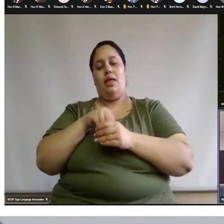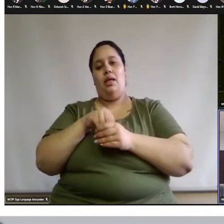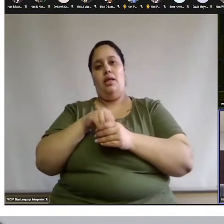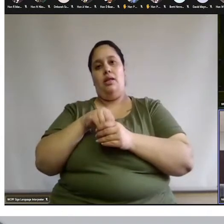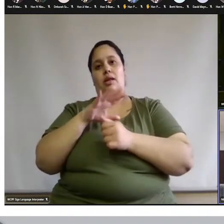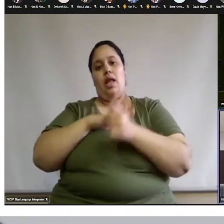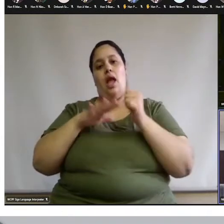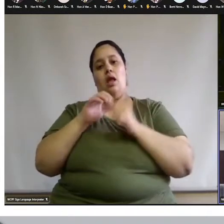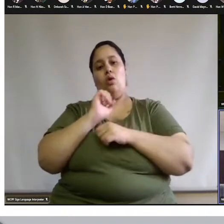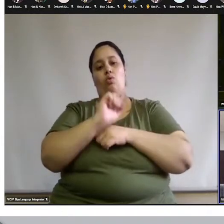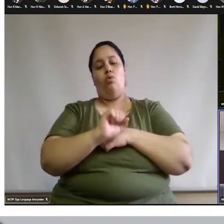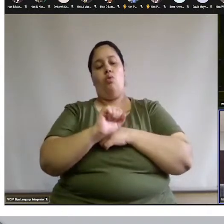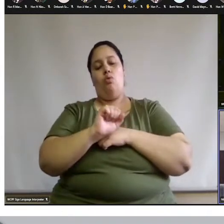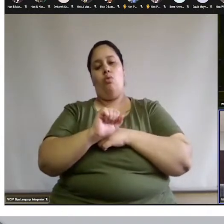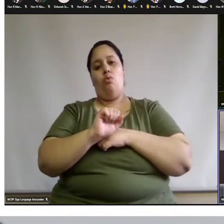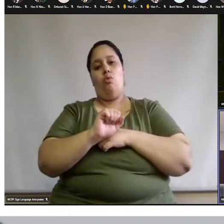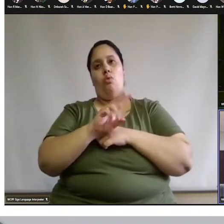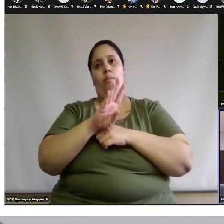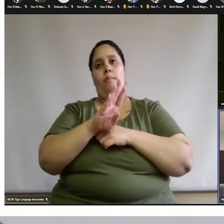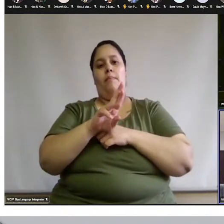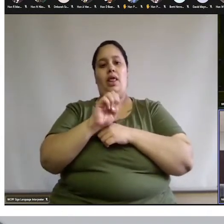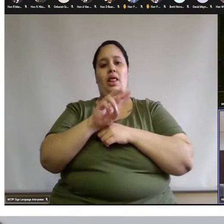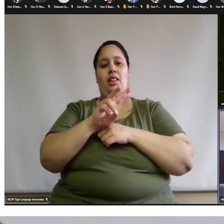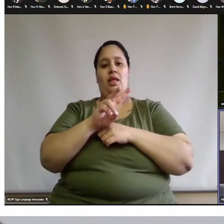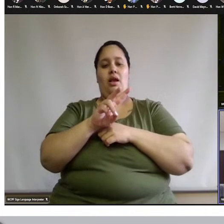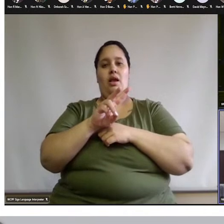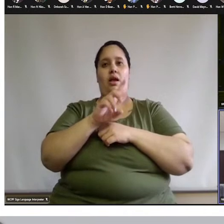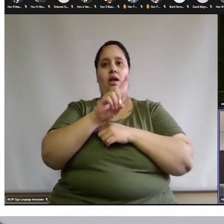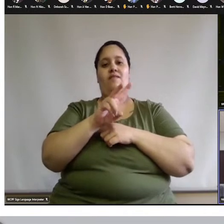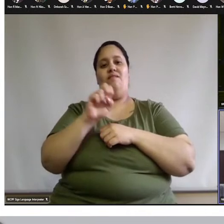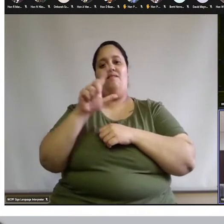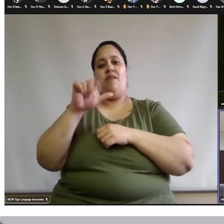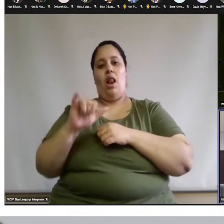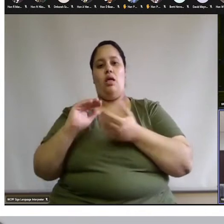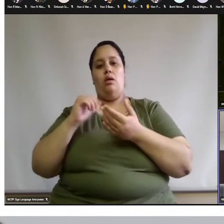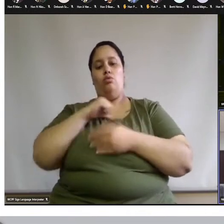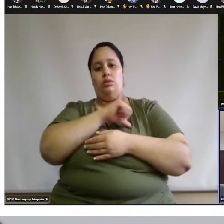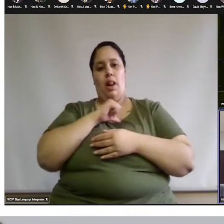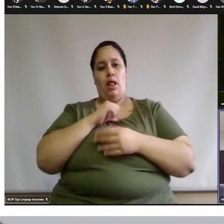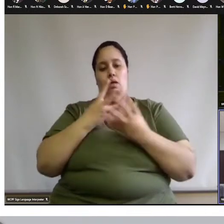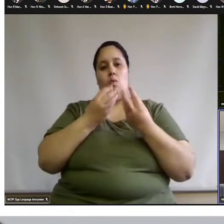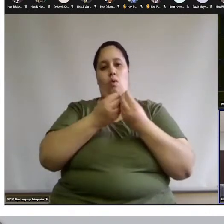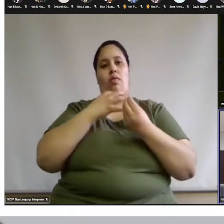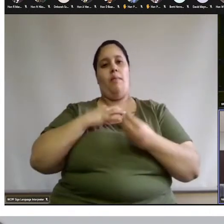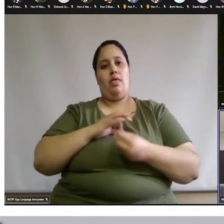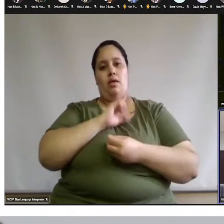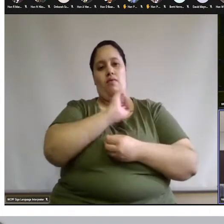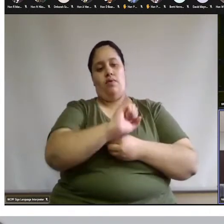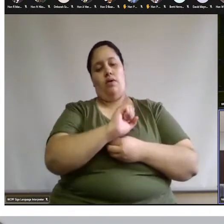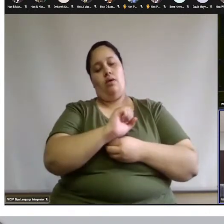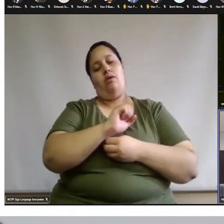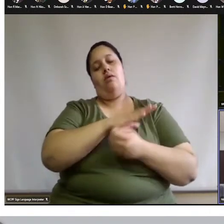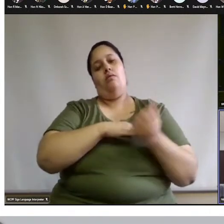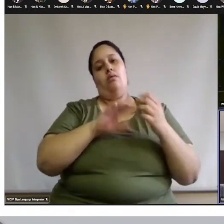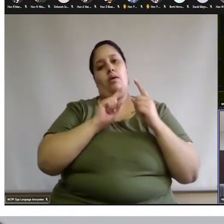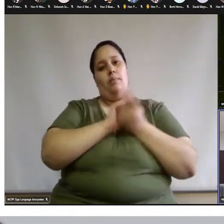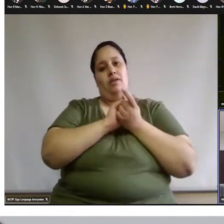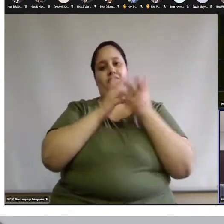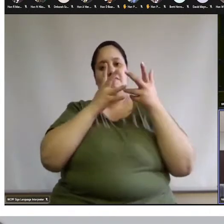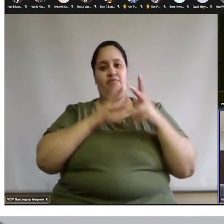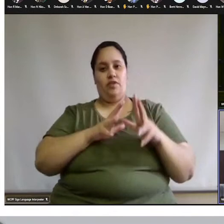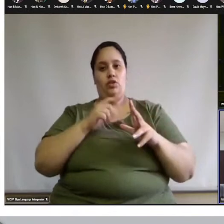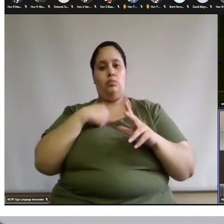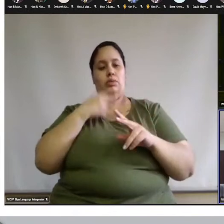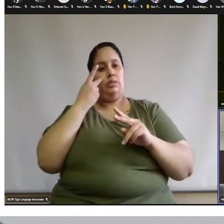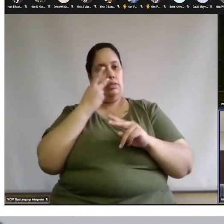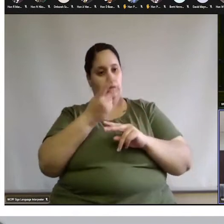area of Breede Valley Municipality, together with the mayor of Breede Valley Municipality, to personally observe what